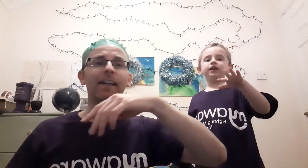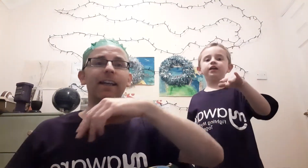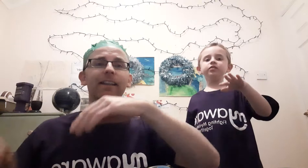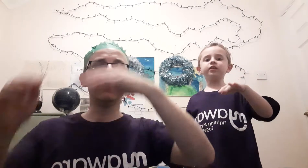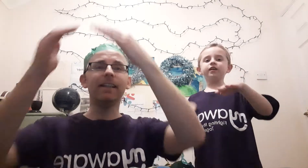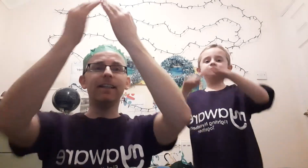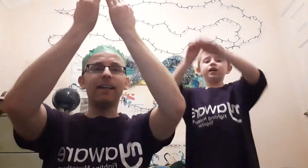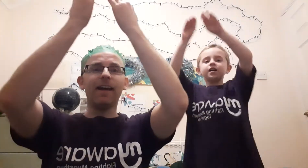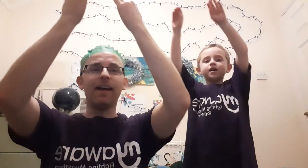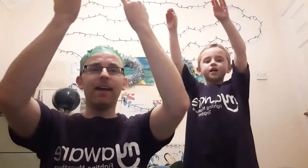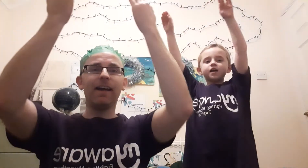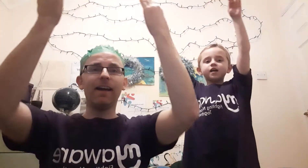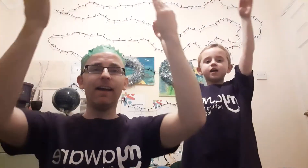in the